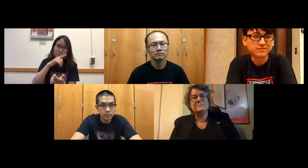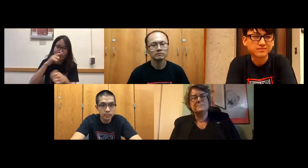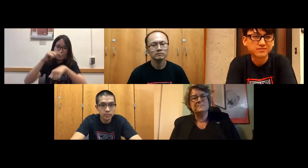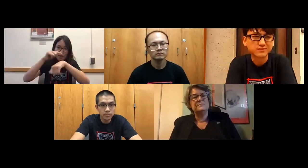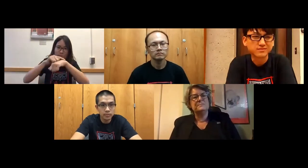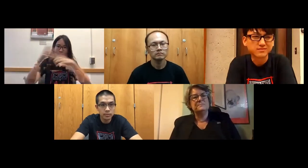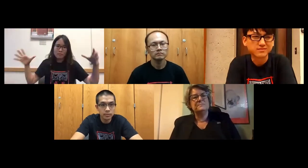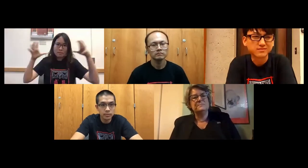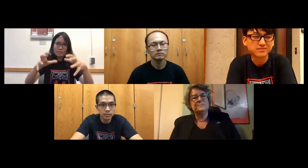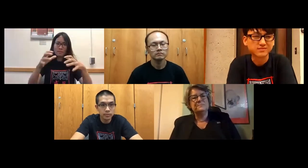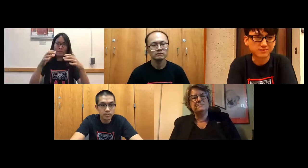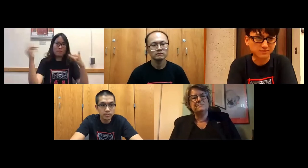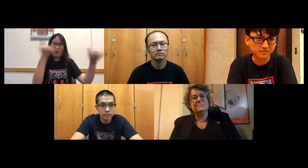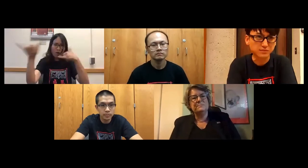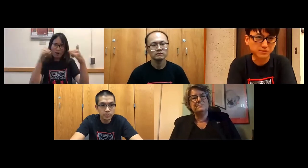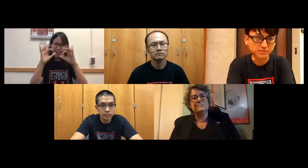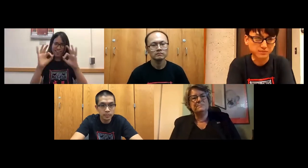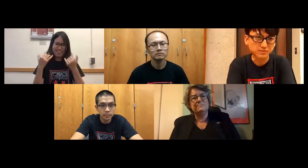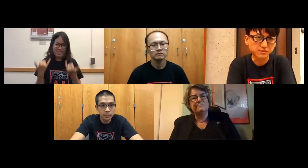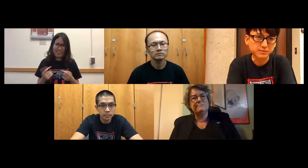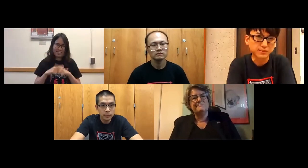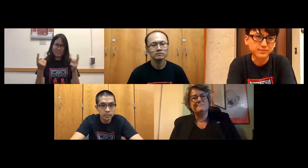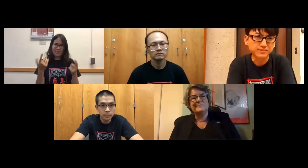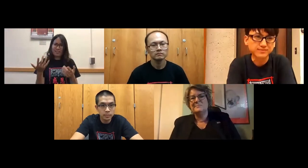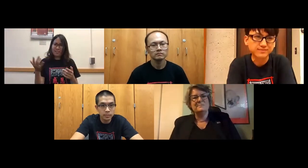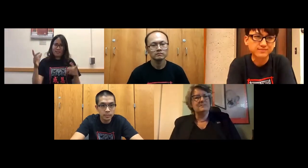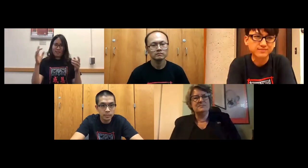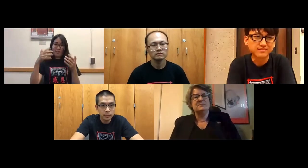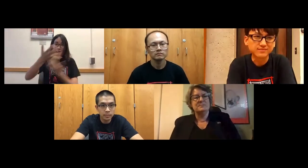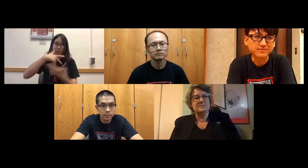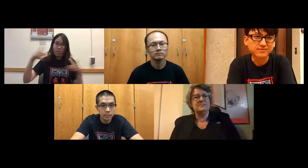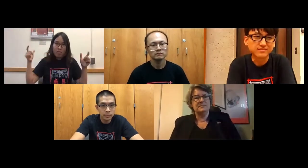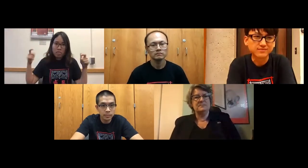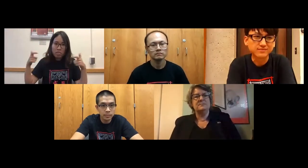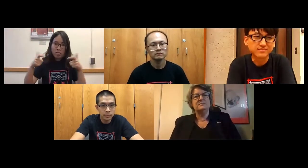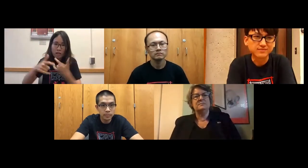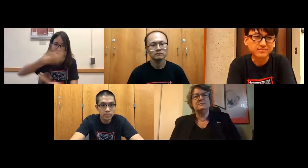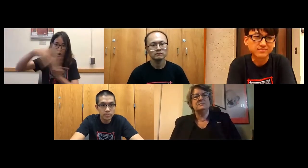You had to use, I mean, we had to use the phone, but today is very different.